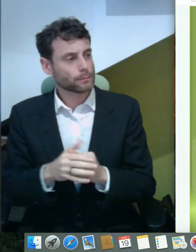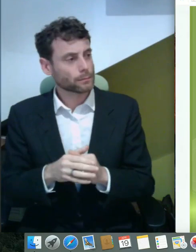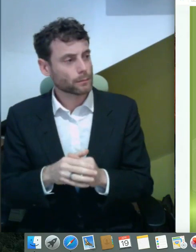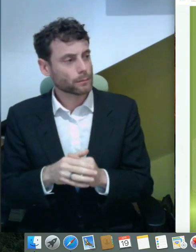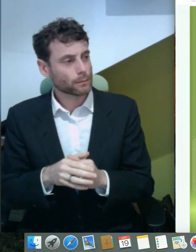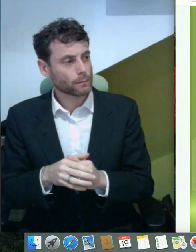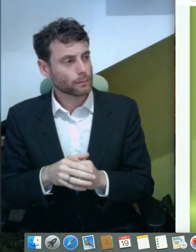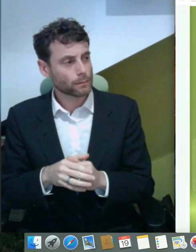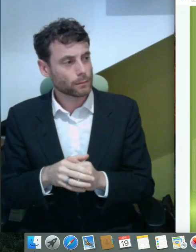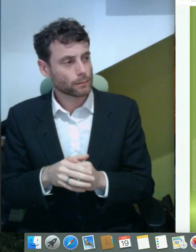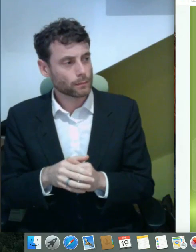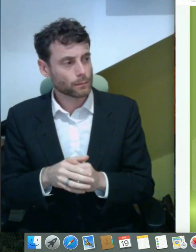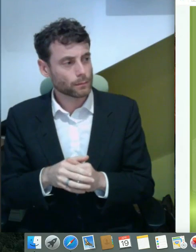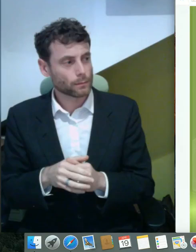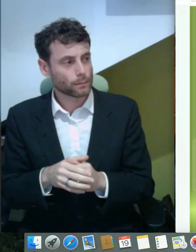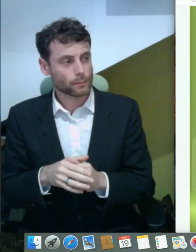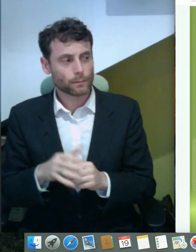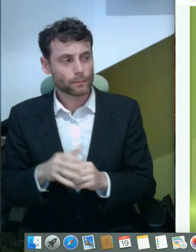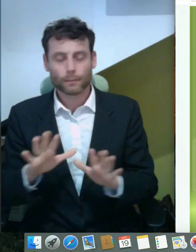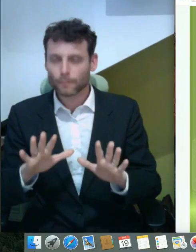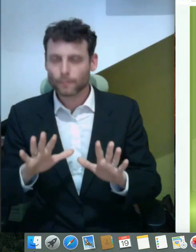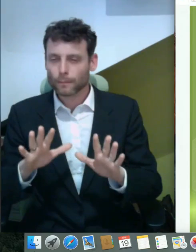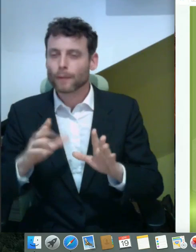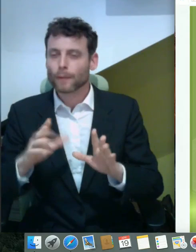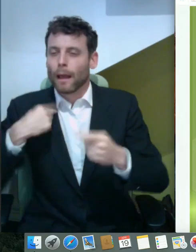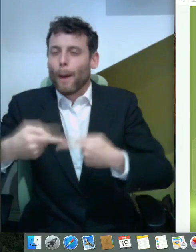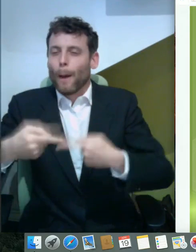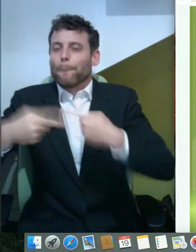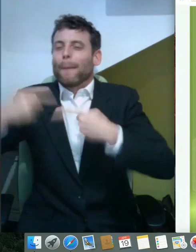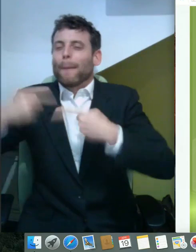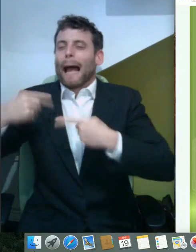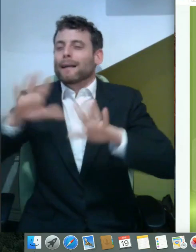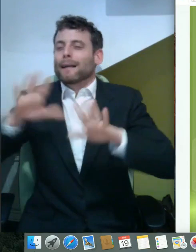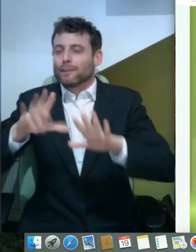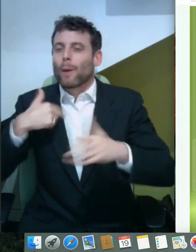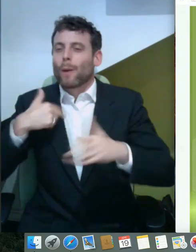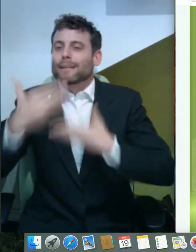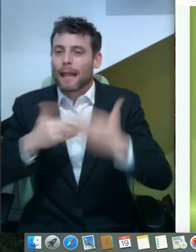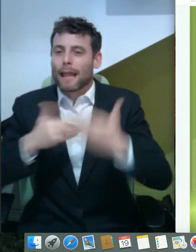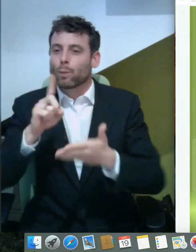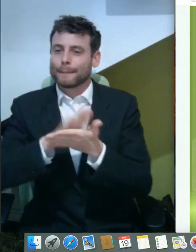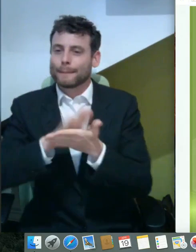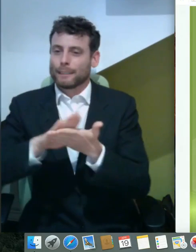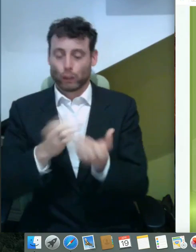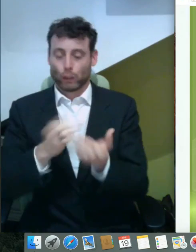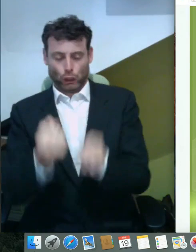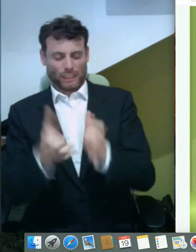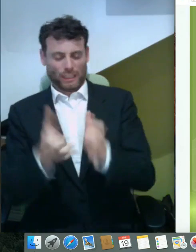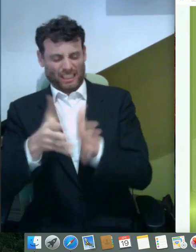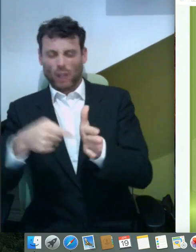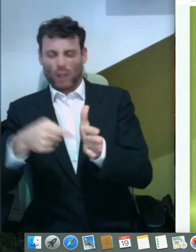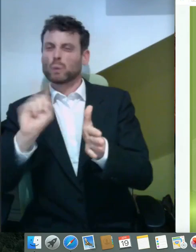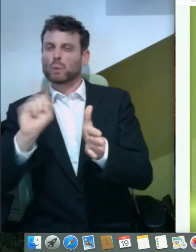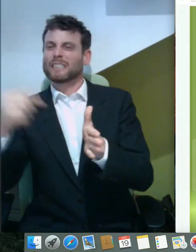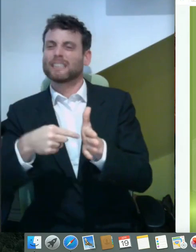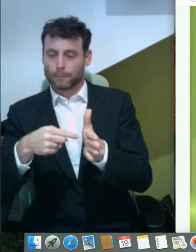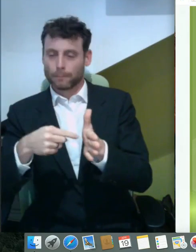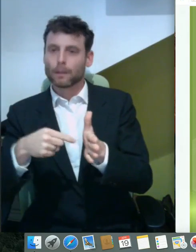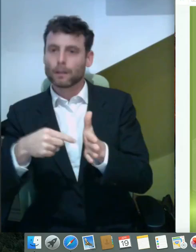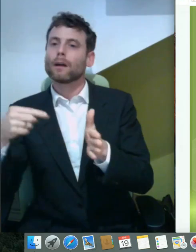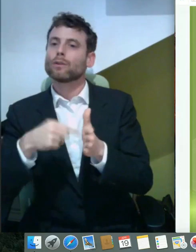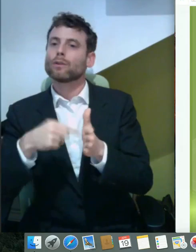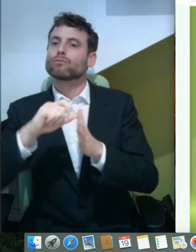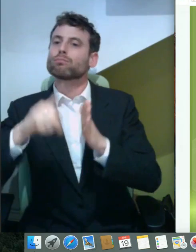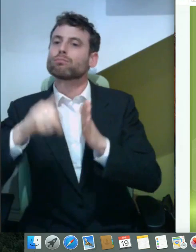he's been, sorry, I'll just rewind and tell you what it is. This is a program that's a